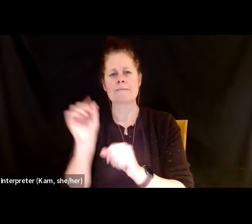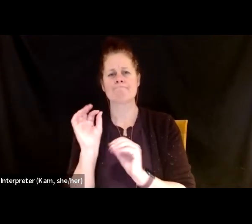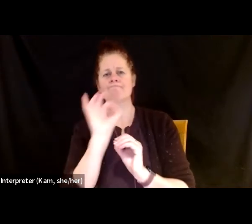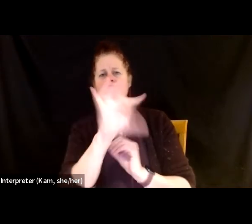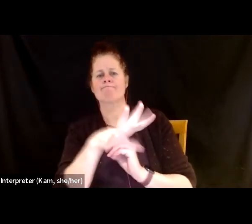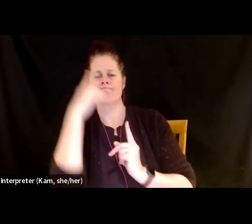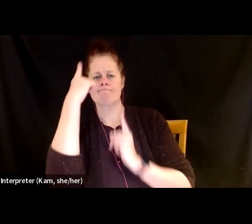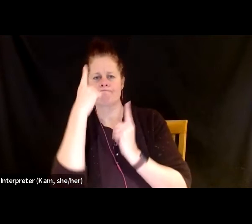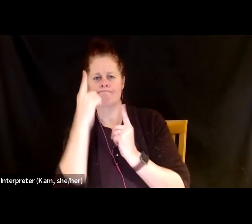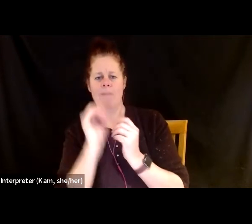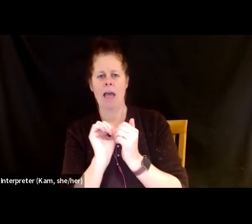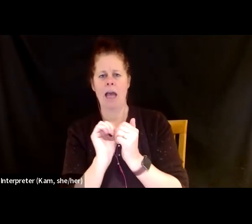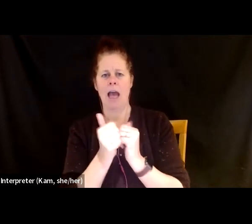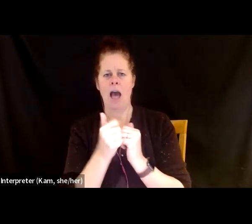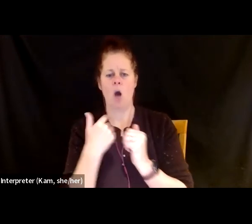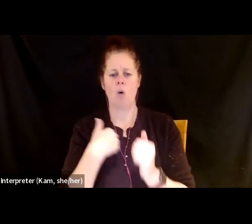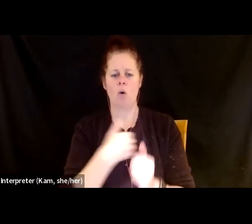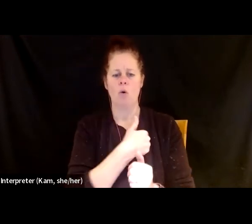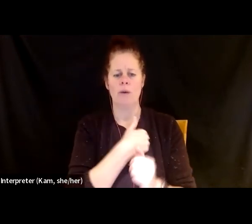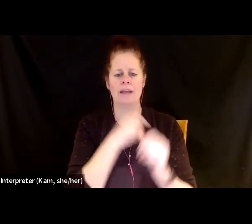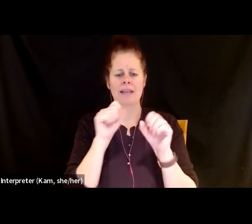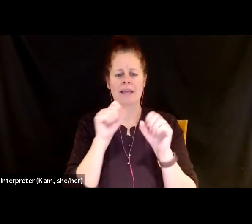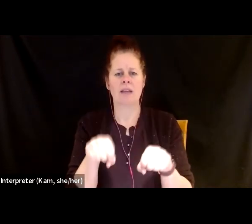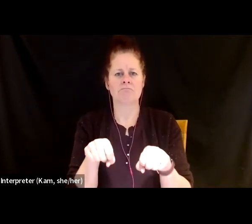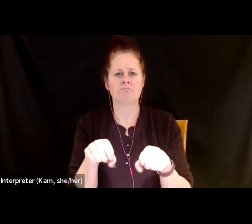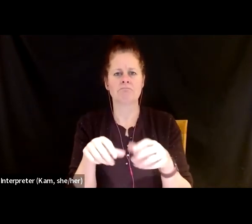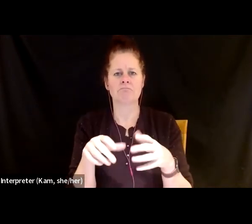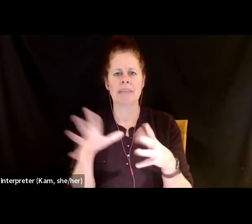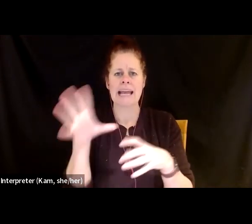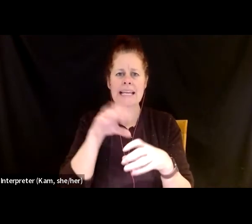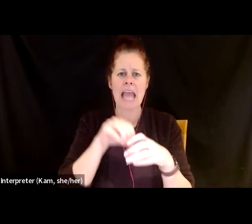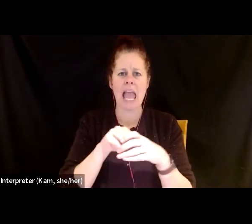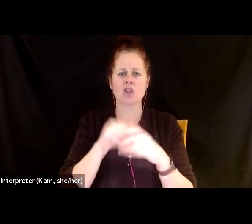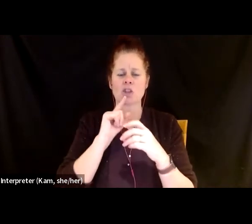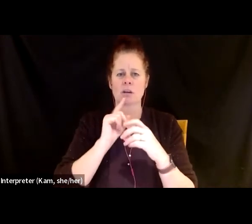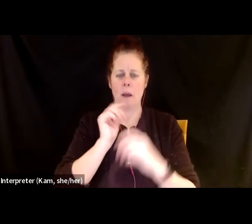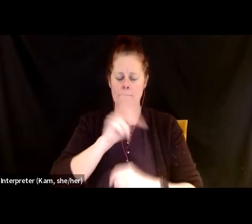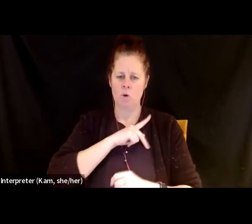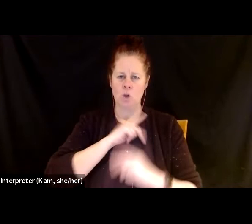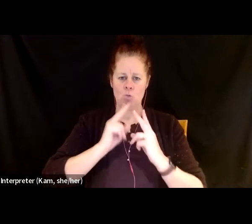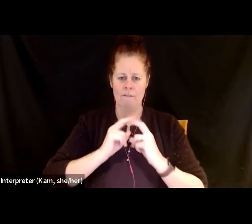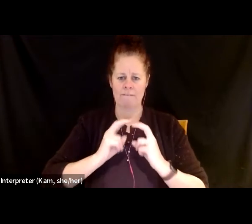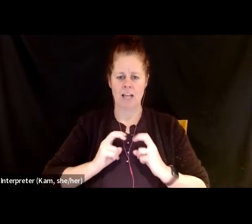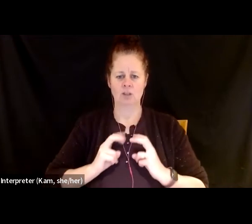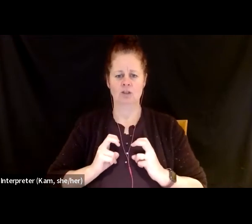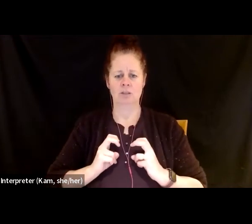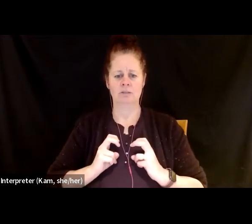and positionality by engaging in personal reflection and poetic storytelling, which is